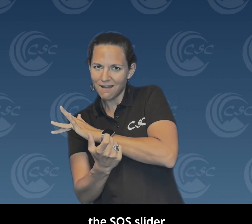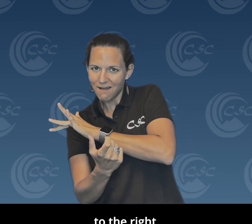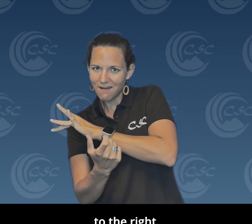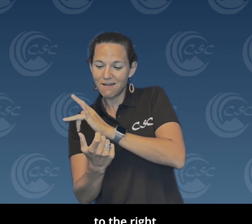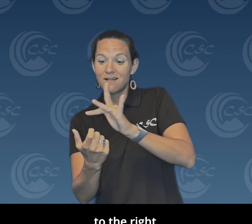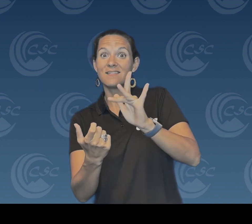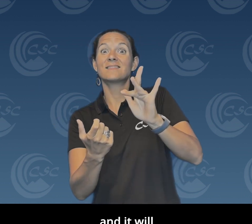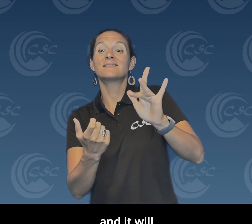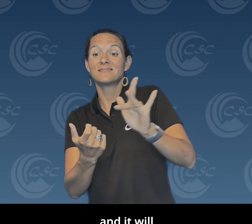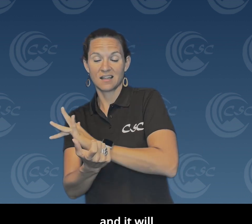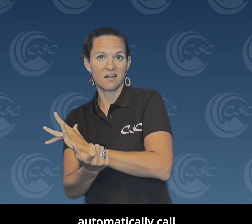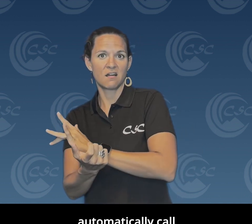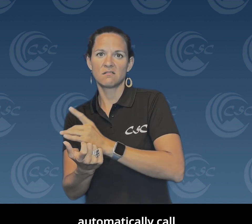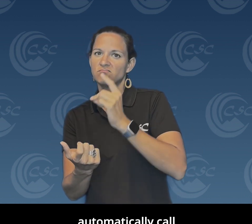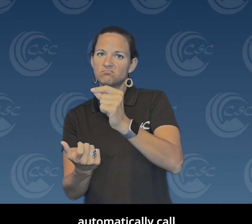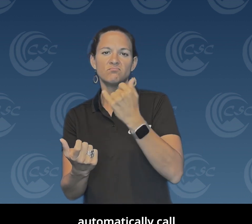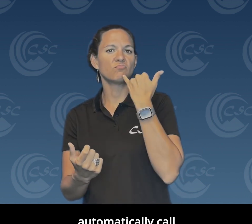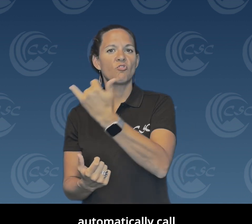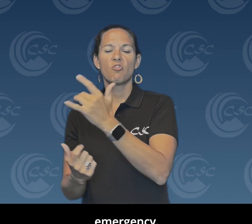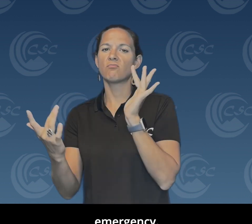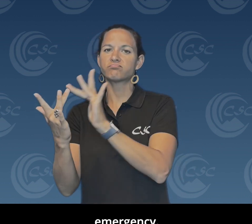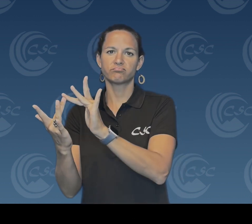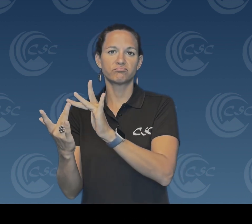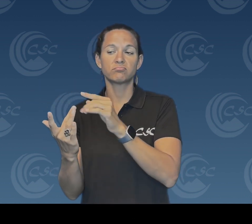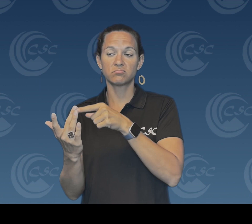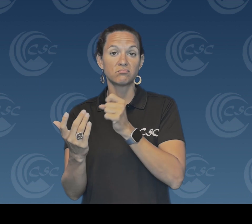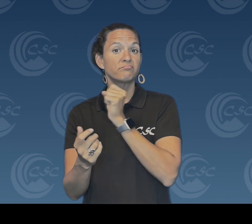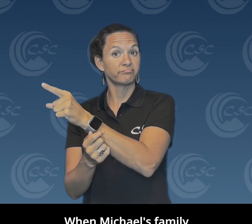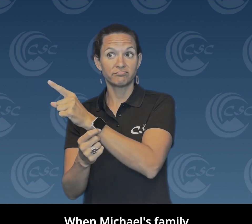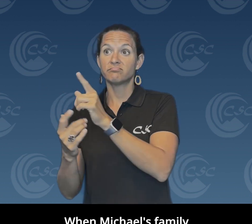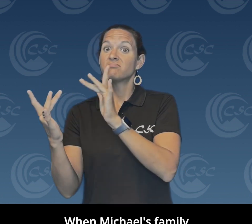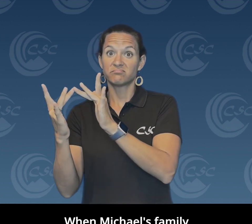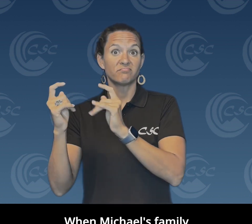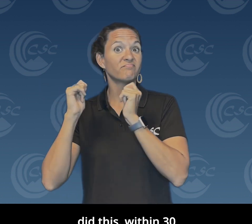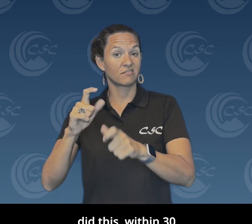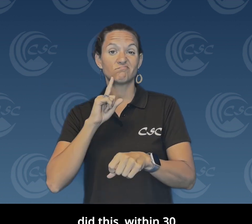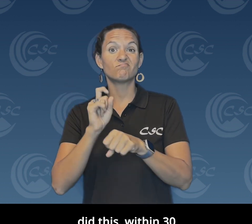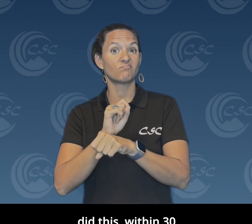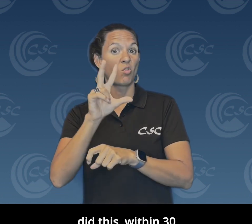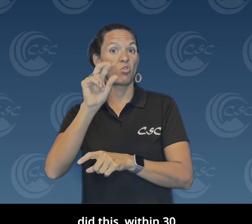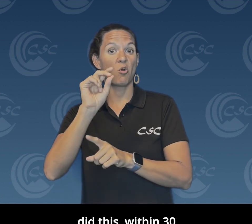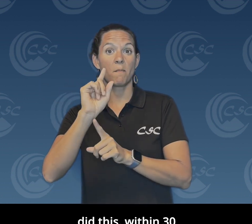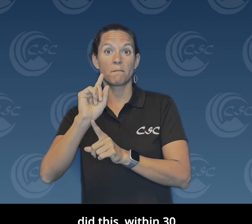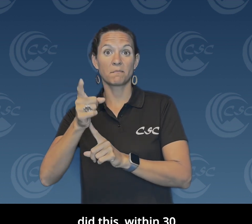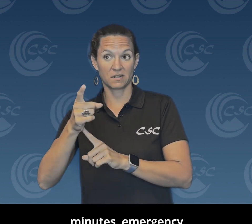to the right and it will automatically call emergency. When Michael's family did this, within 30